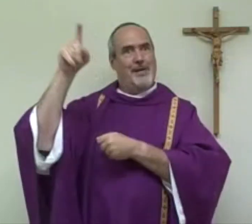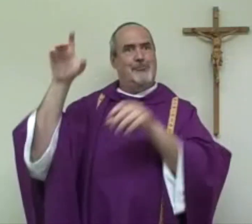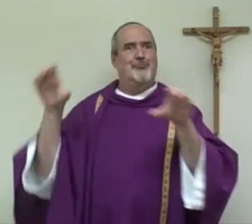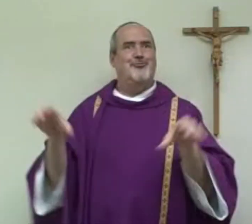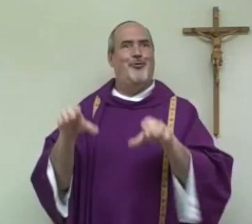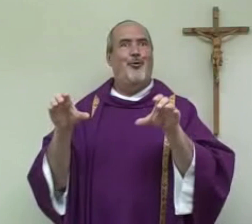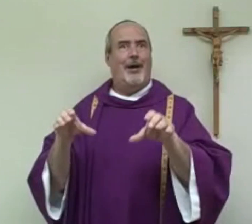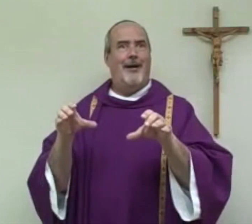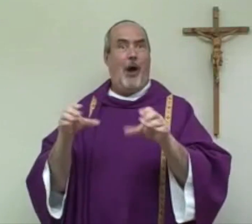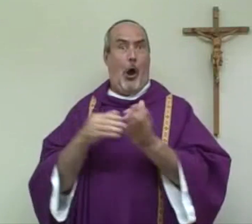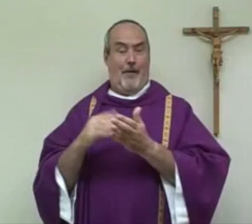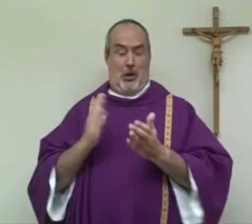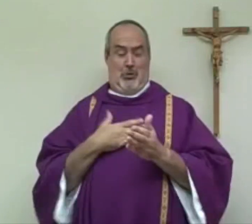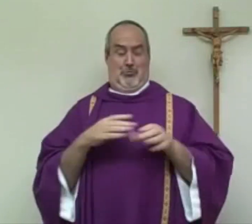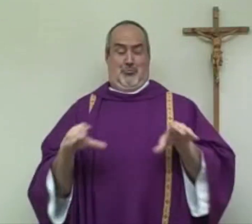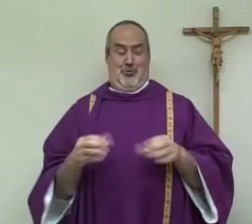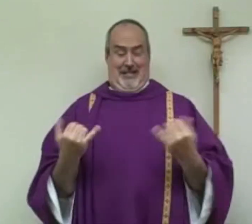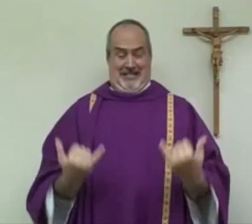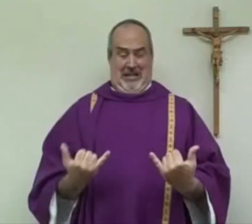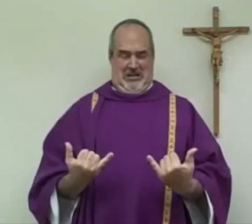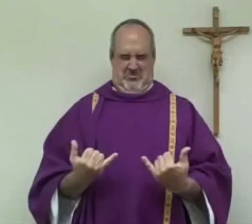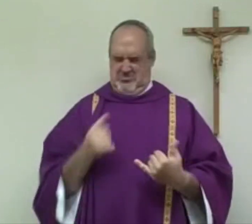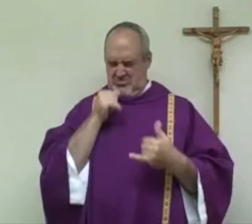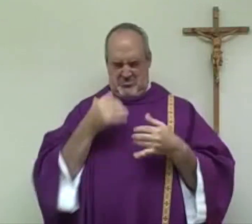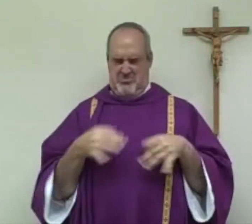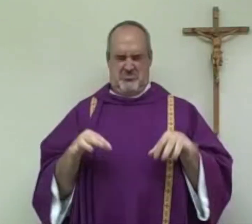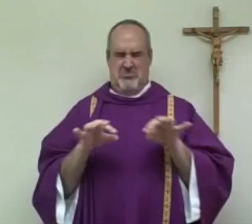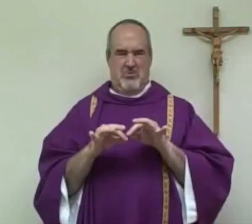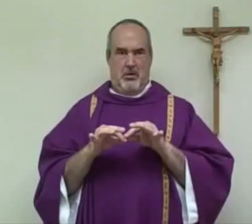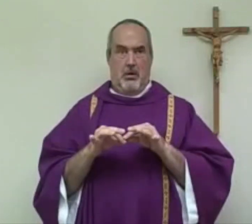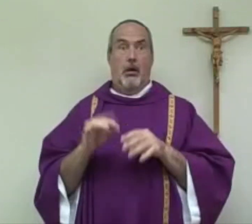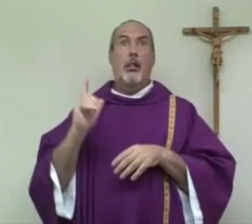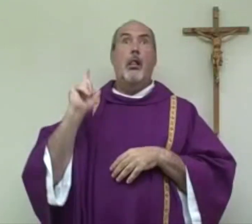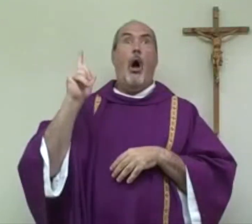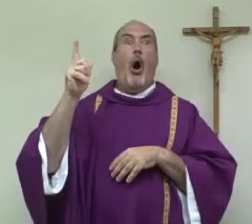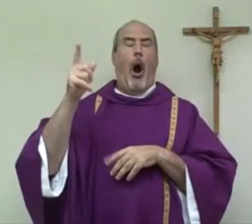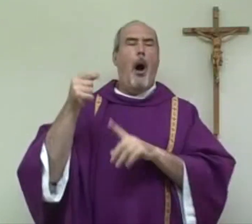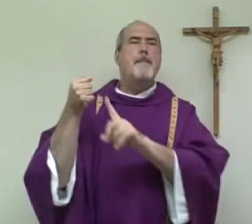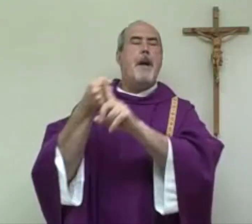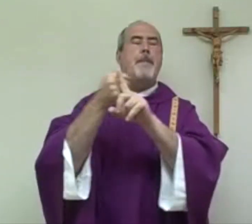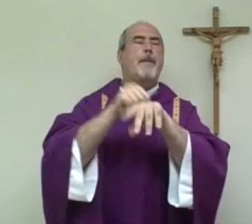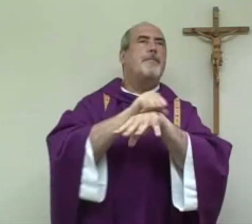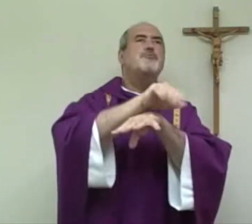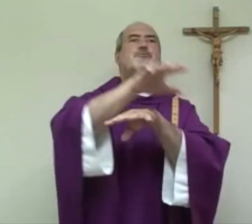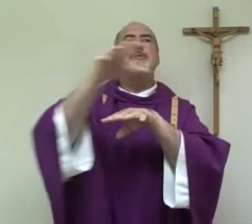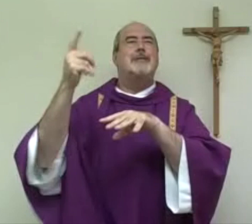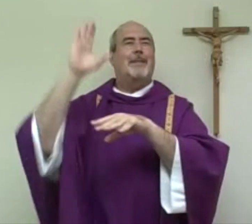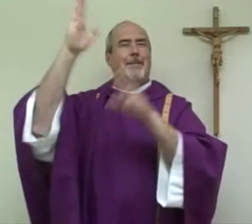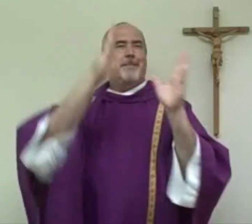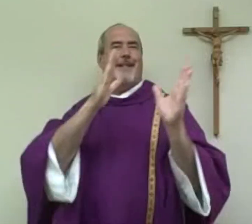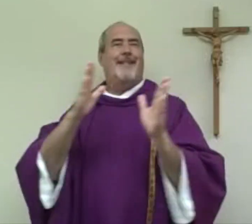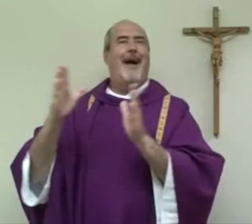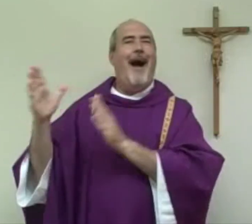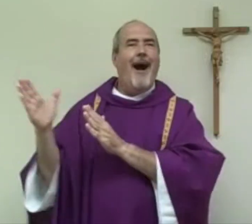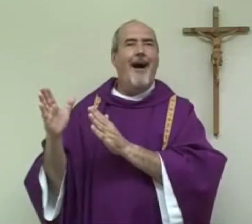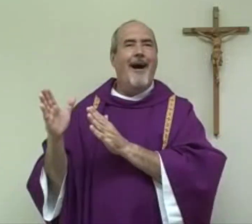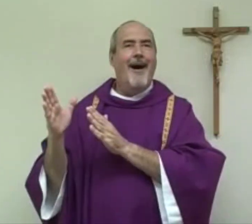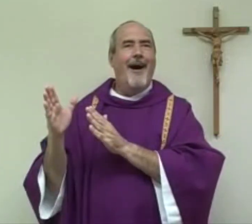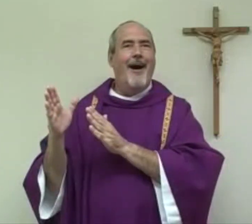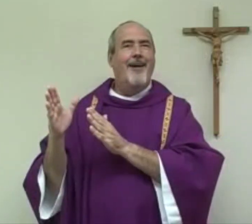to trust God that He knows what He's doing and allow Him to work through us. Because while we may not think what we're doing now